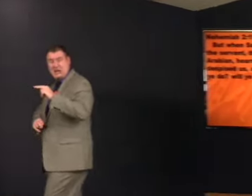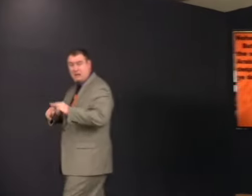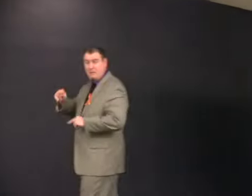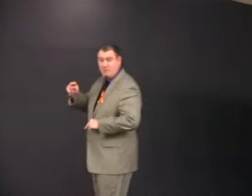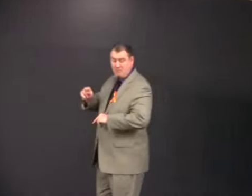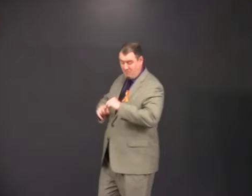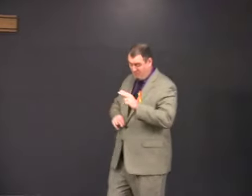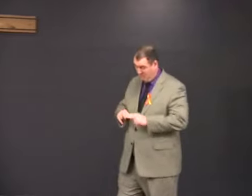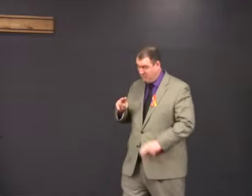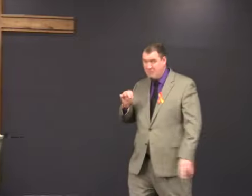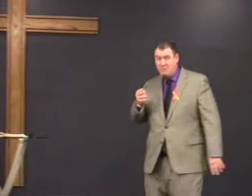bringing them down.